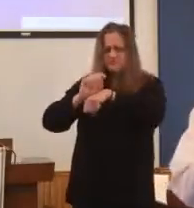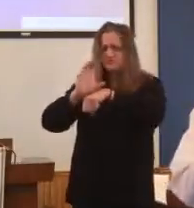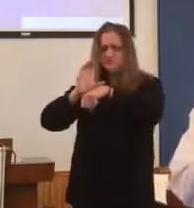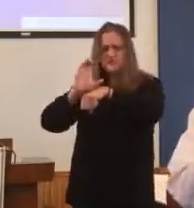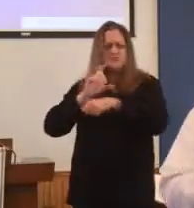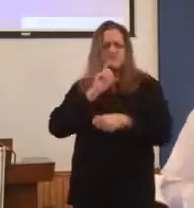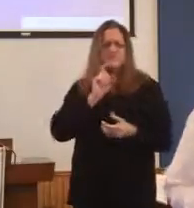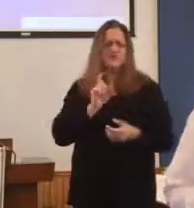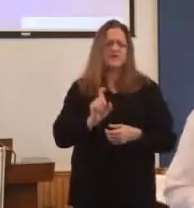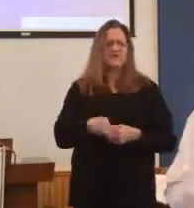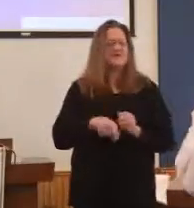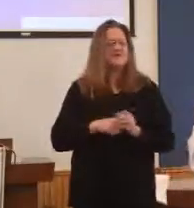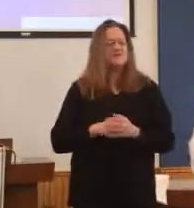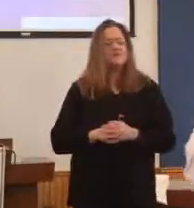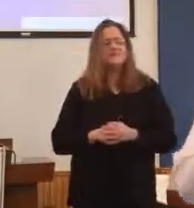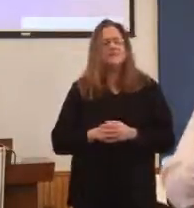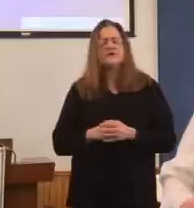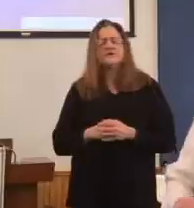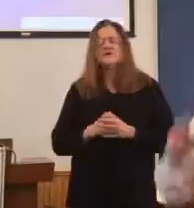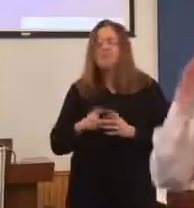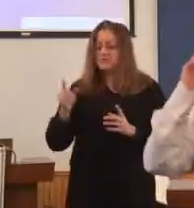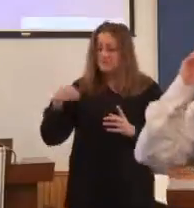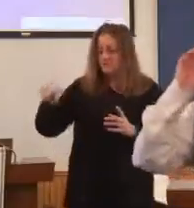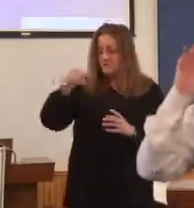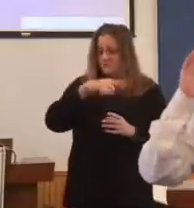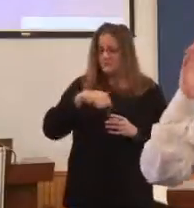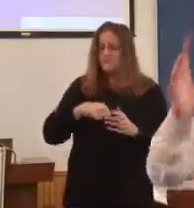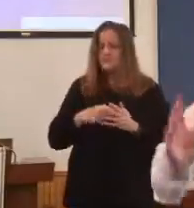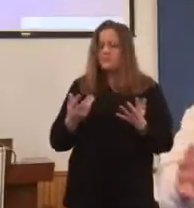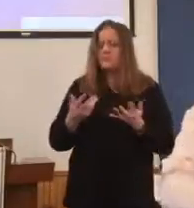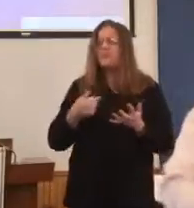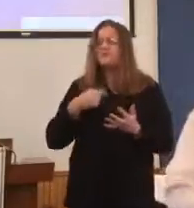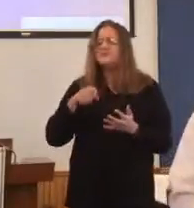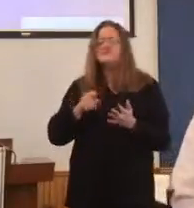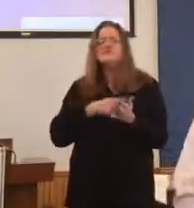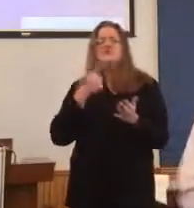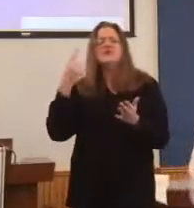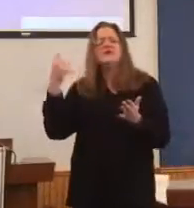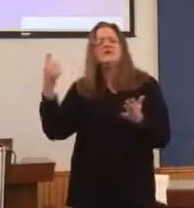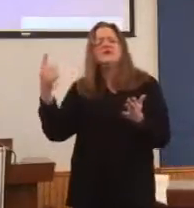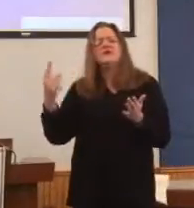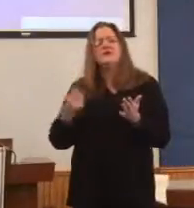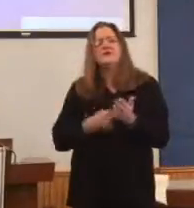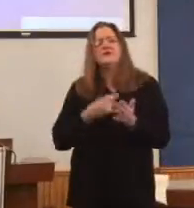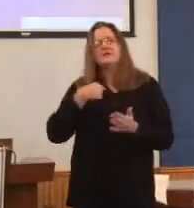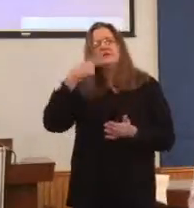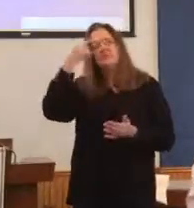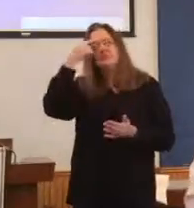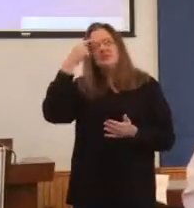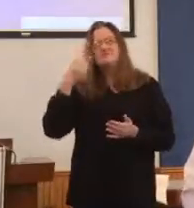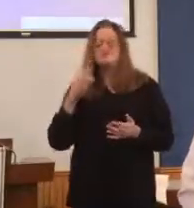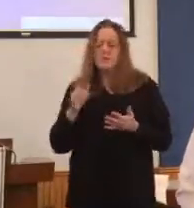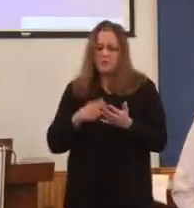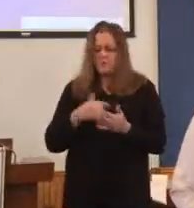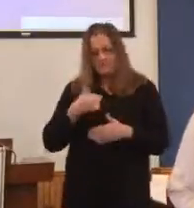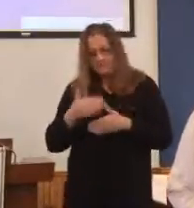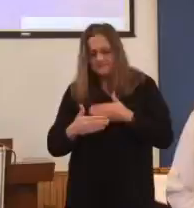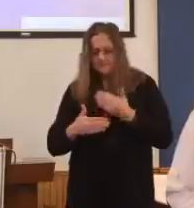But all of us, every single one of us, needs to occasionally look at how we spend our time